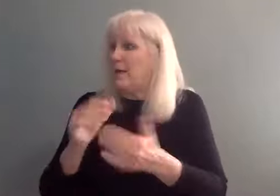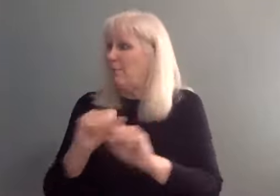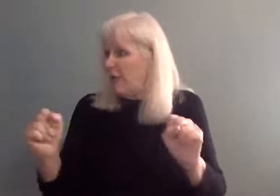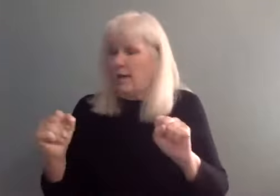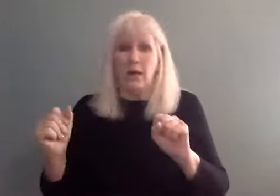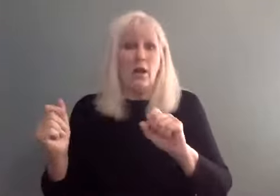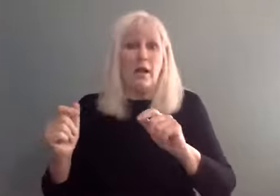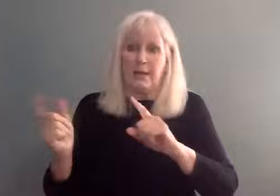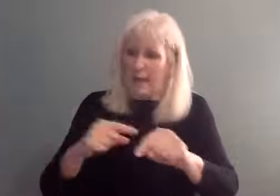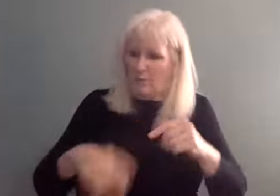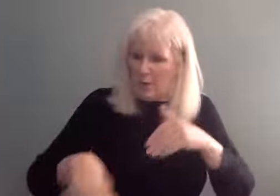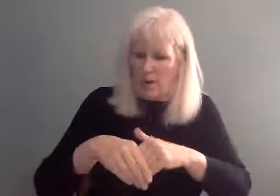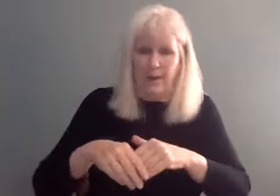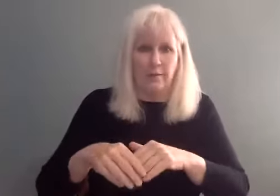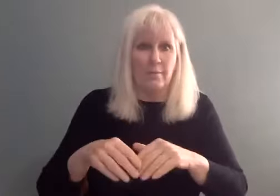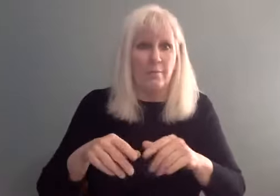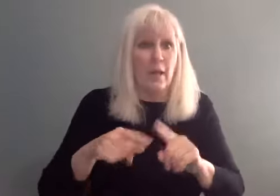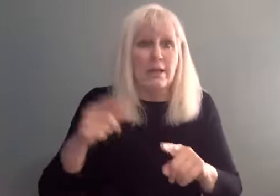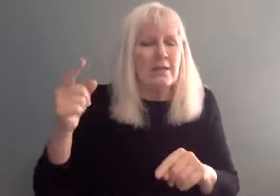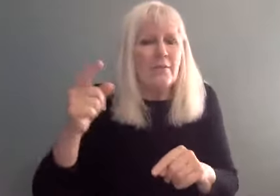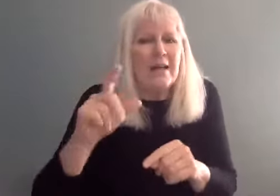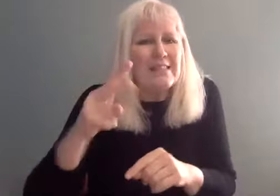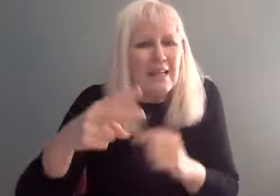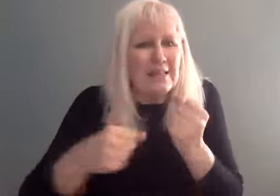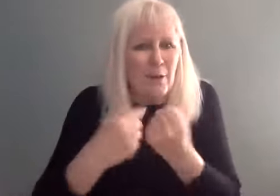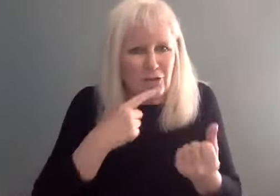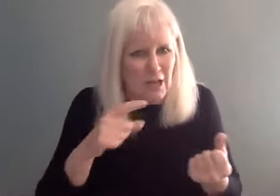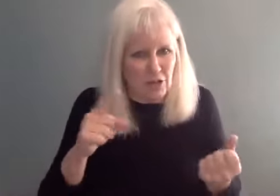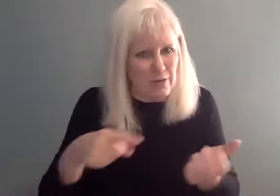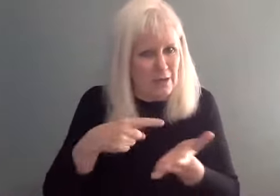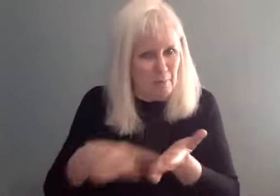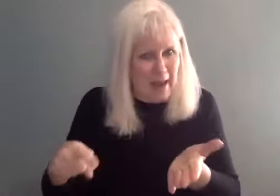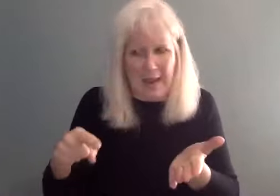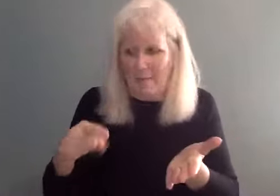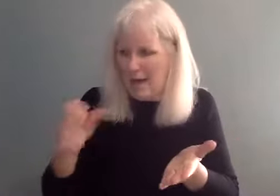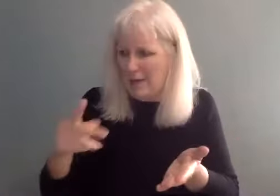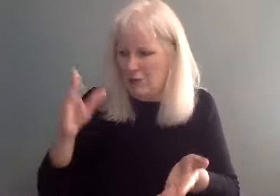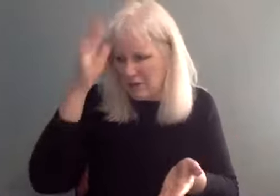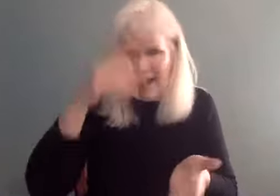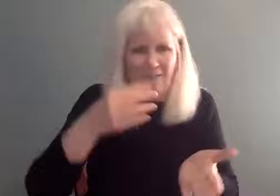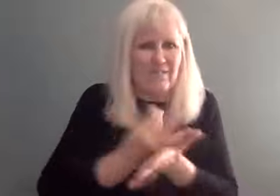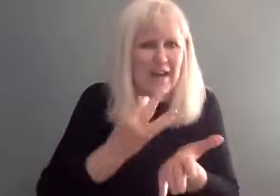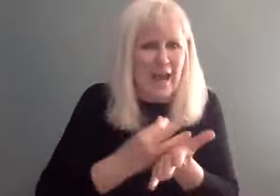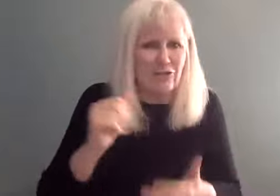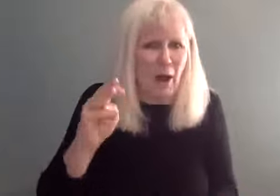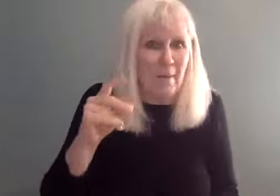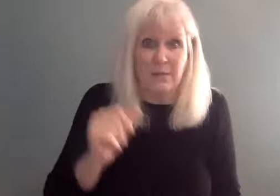sponsor said, you need to make financial amends to your dad. So I had to do that. And it was magical. I had no idea